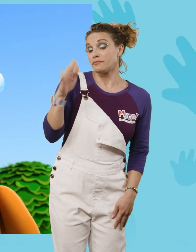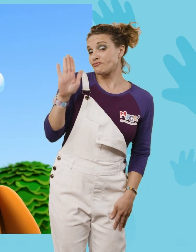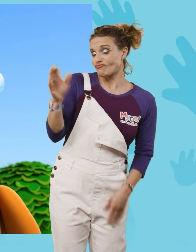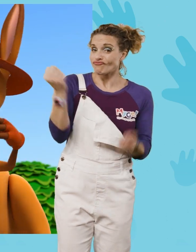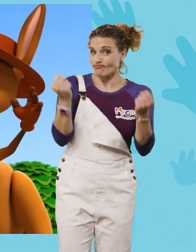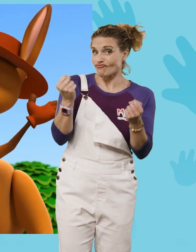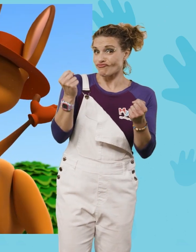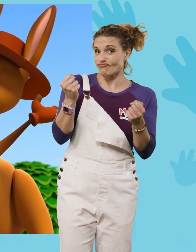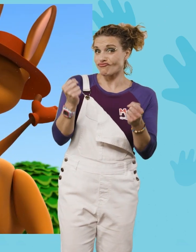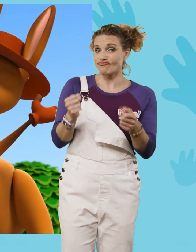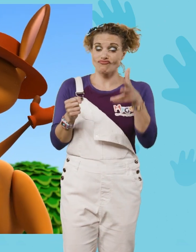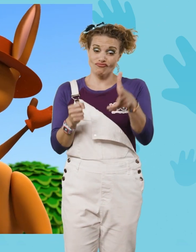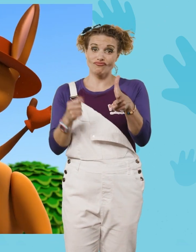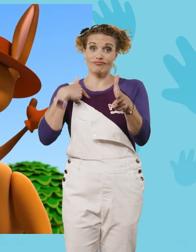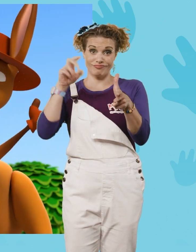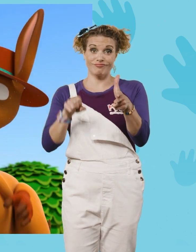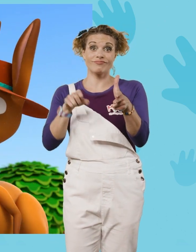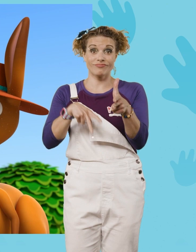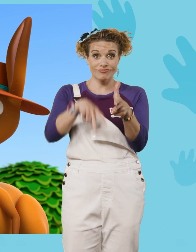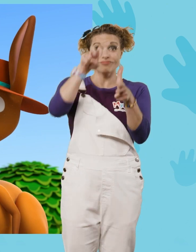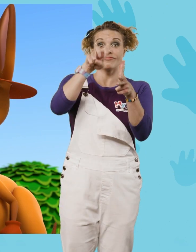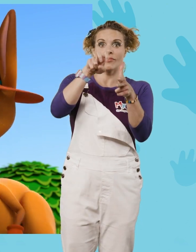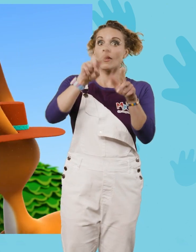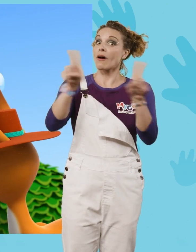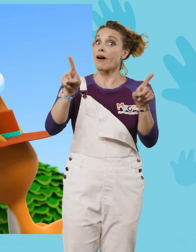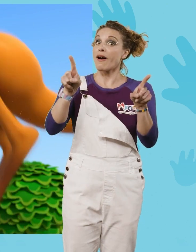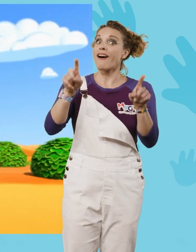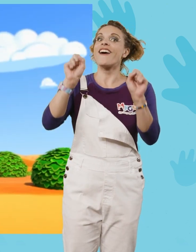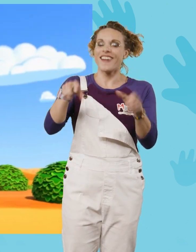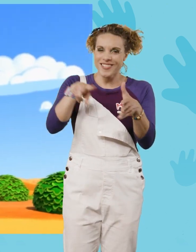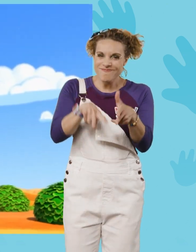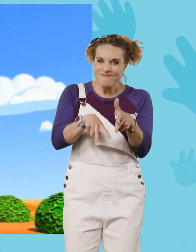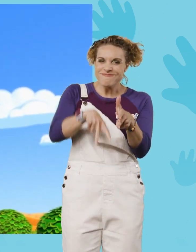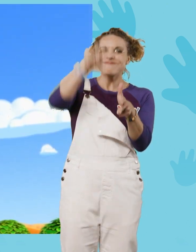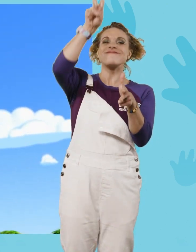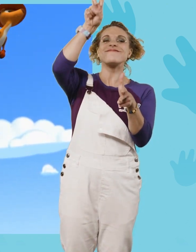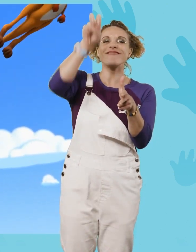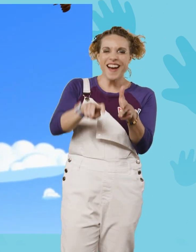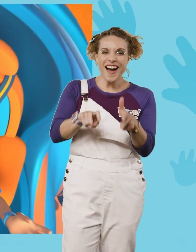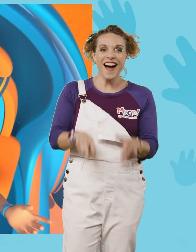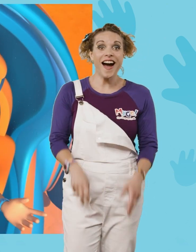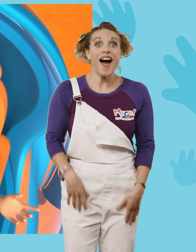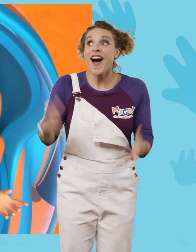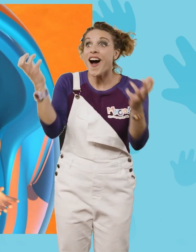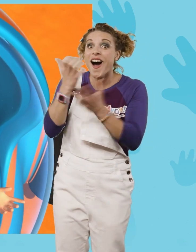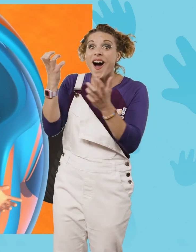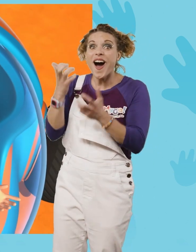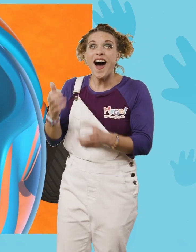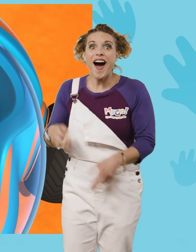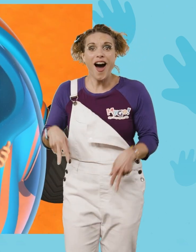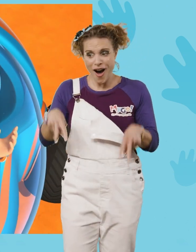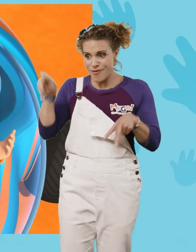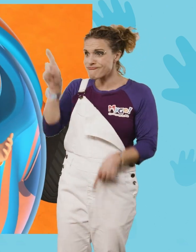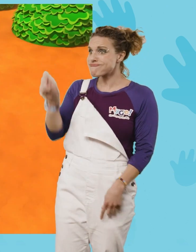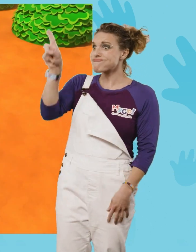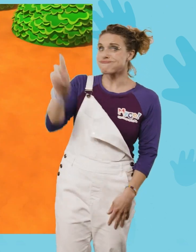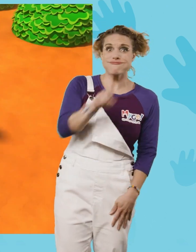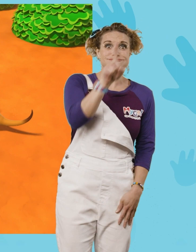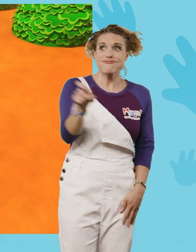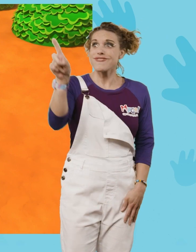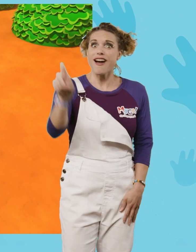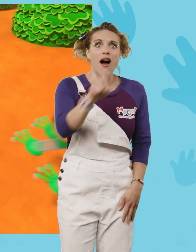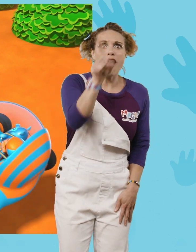I can jump as high as your mobile here, but I can jump higher. Whoa! Rooney's hopping pretty